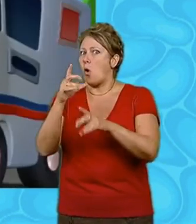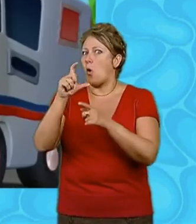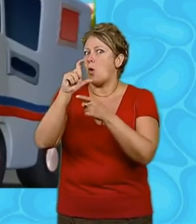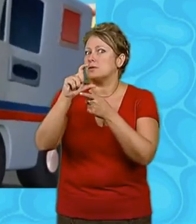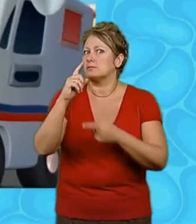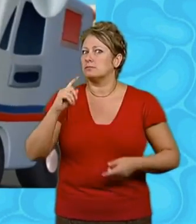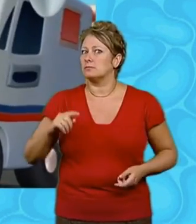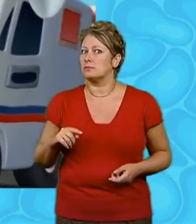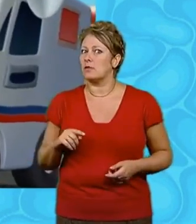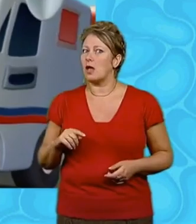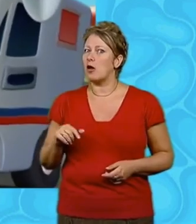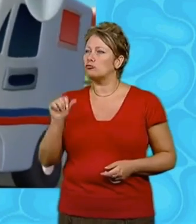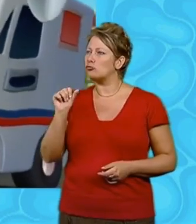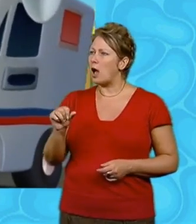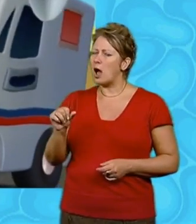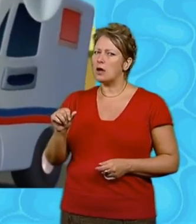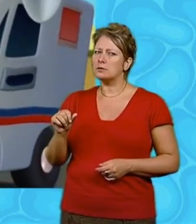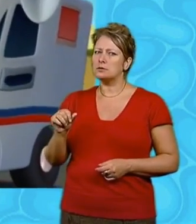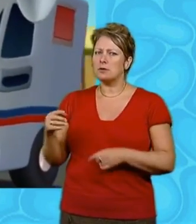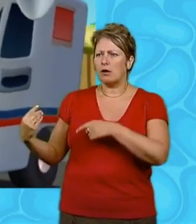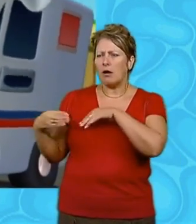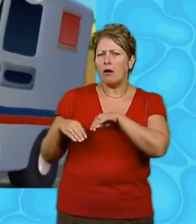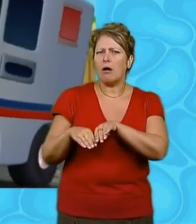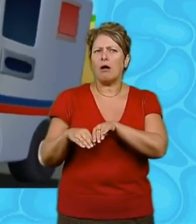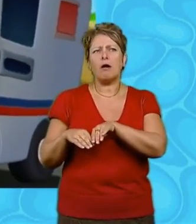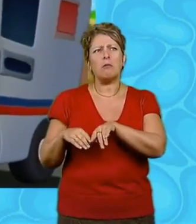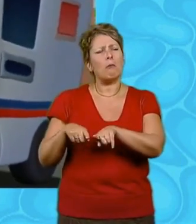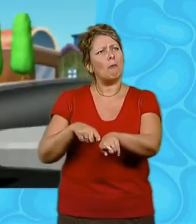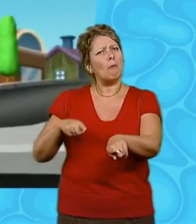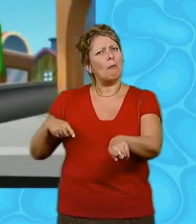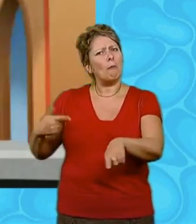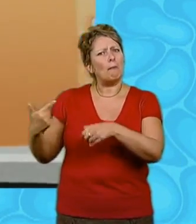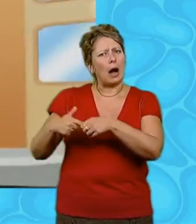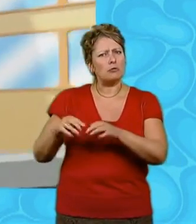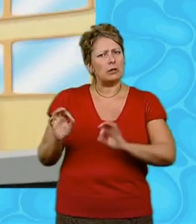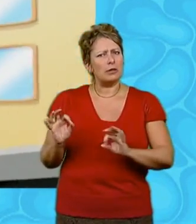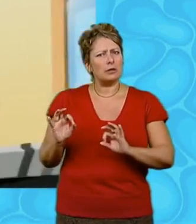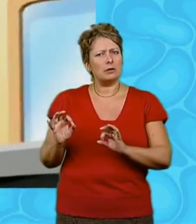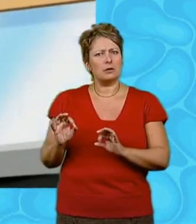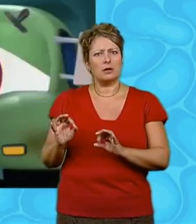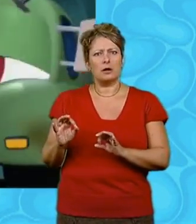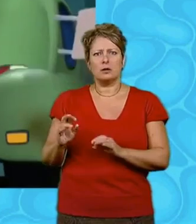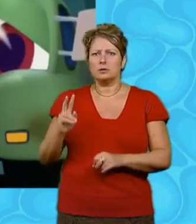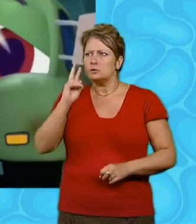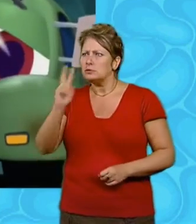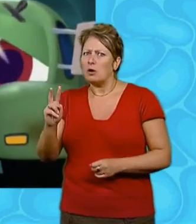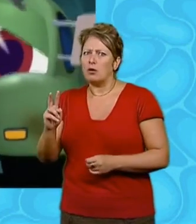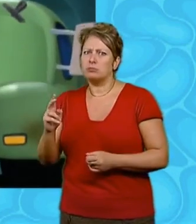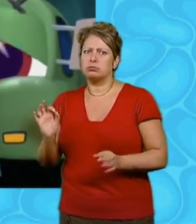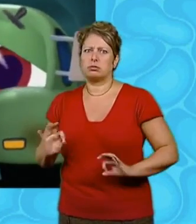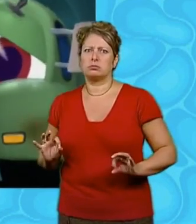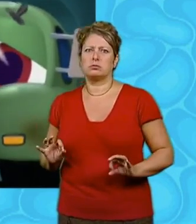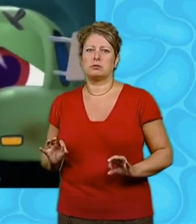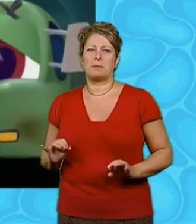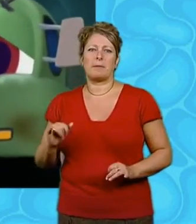plug? Come to think of it, she wasn't in line to get fuel with us this morning. And she didn't show up to talk to Hubert. Yes. Maybe she